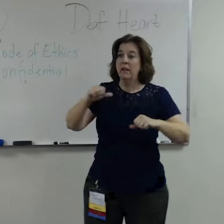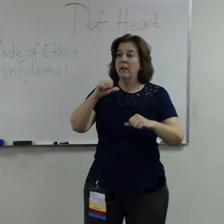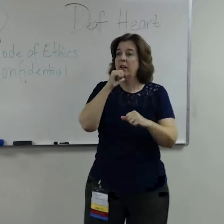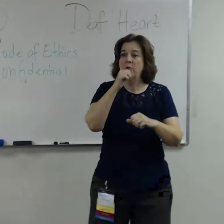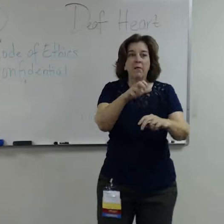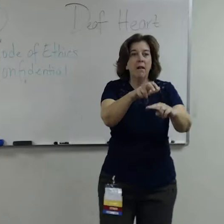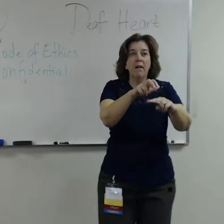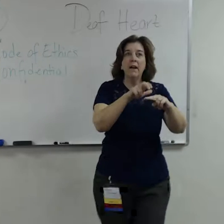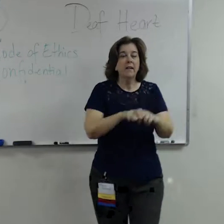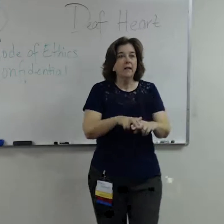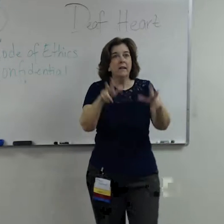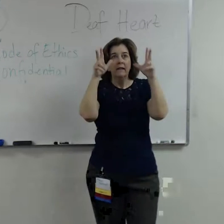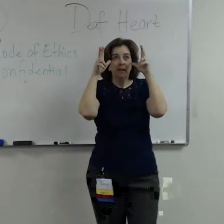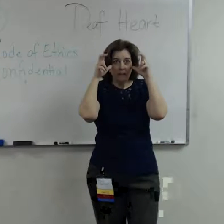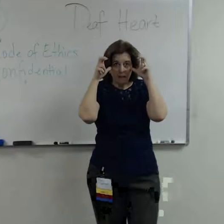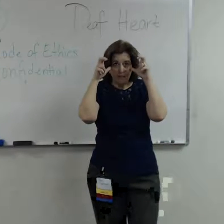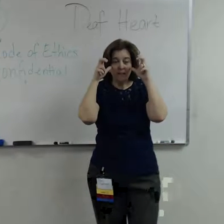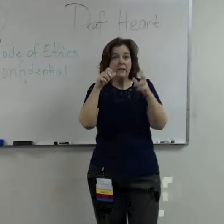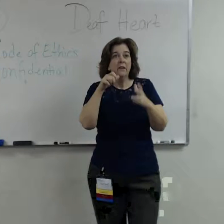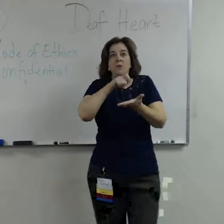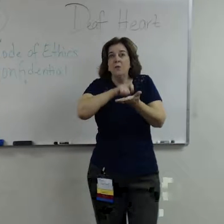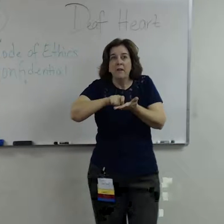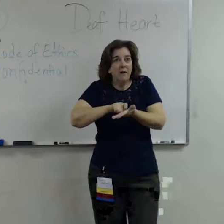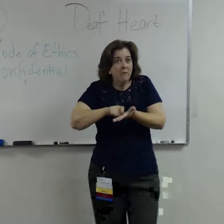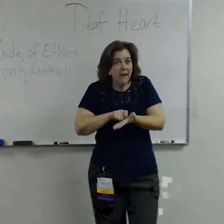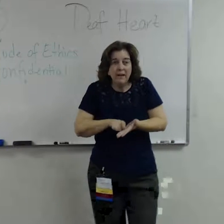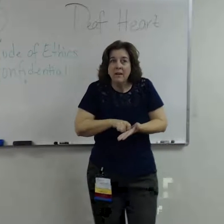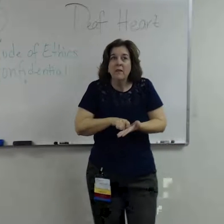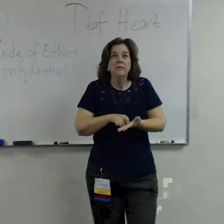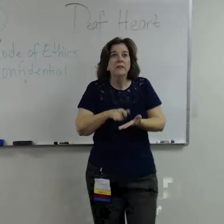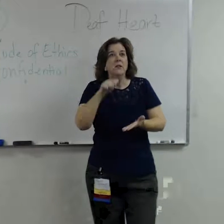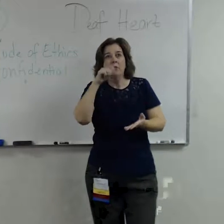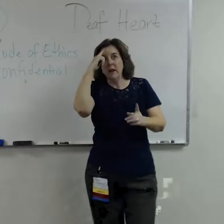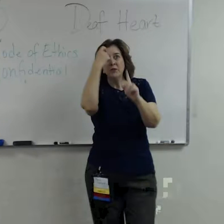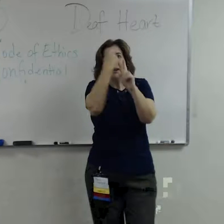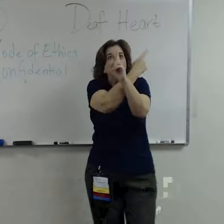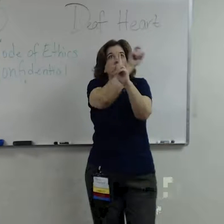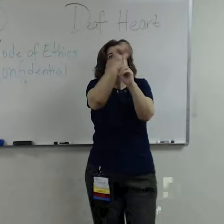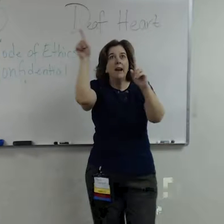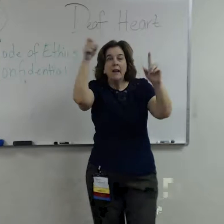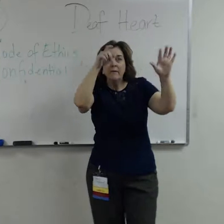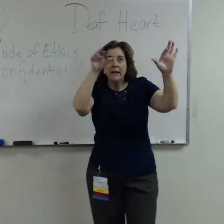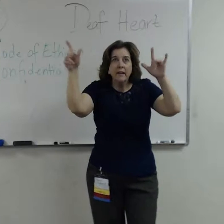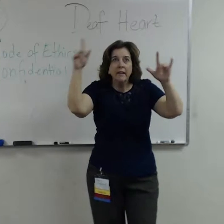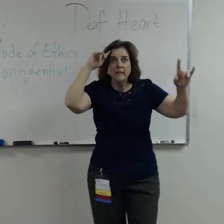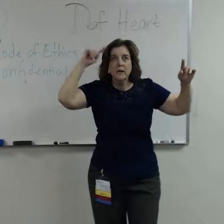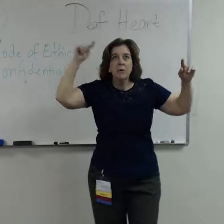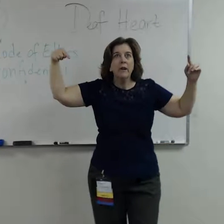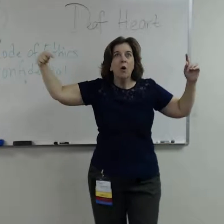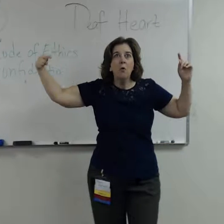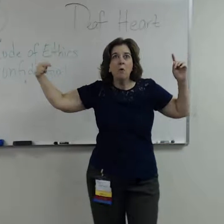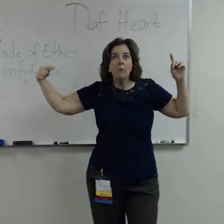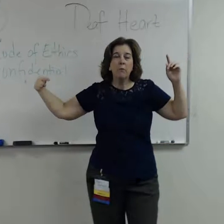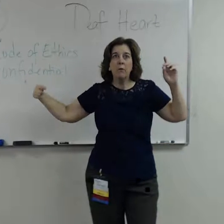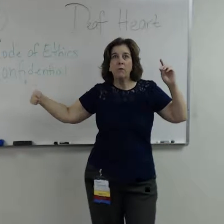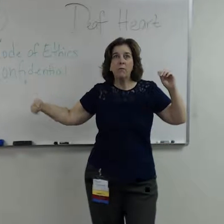and you're not listening. You're not writing notes. You're not chasing rabbits and going, whoa.